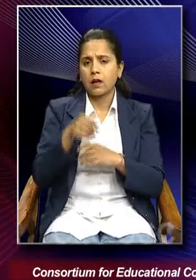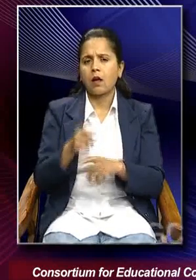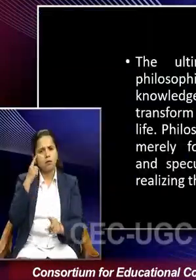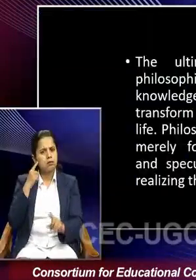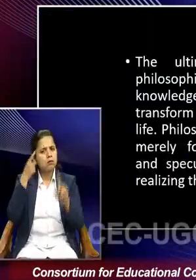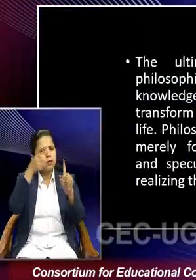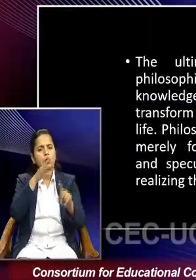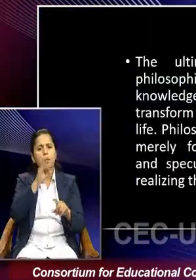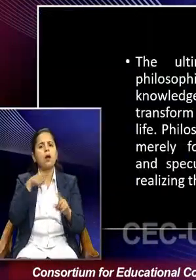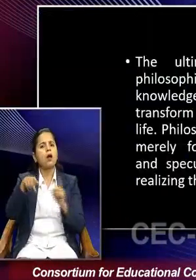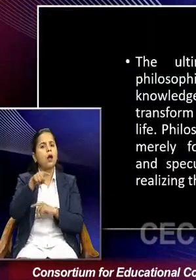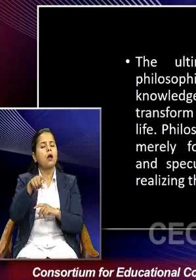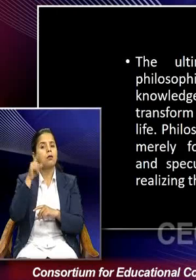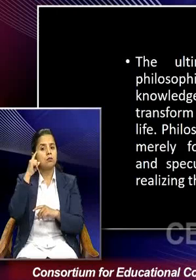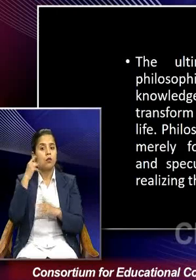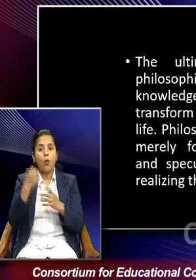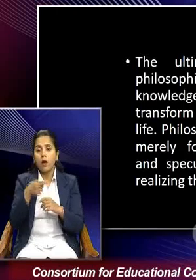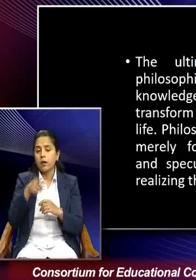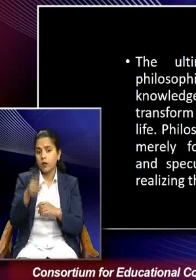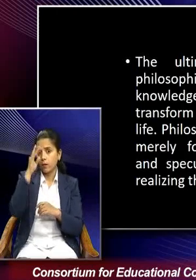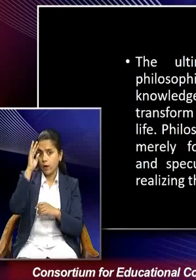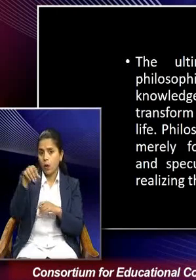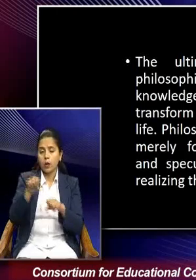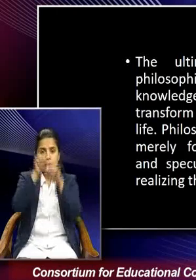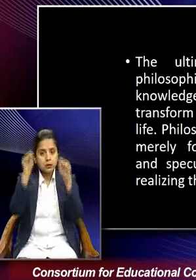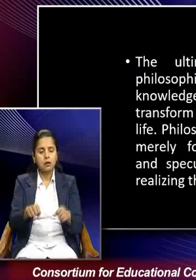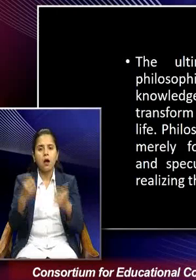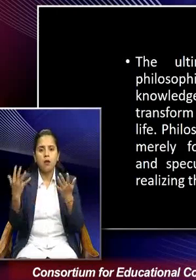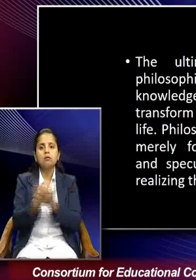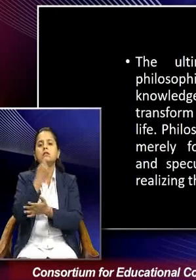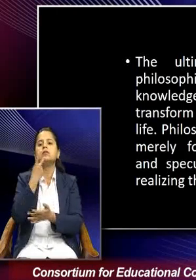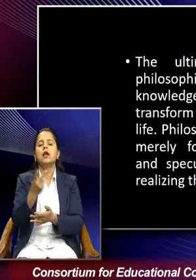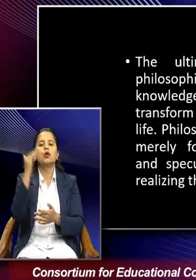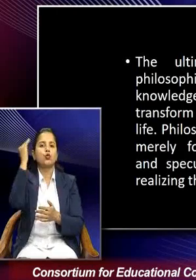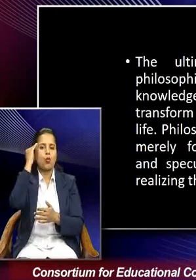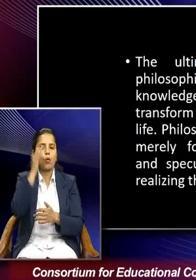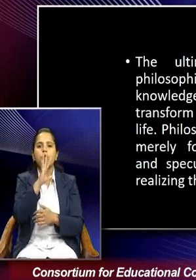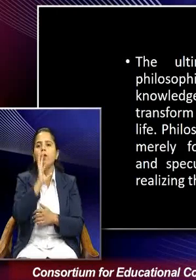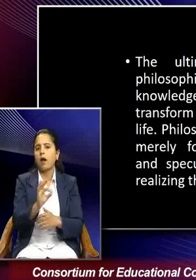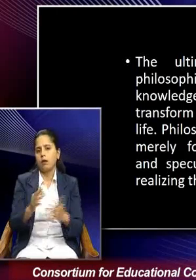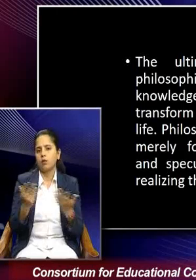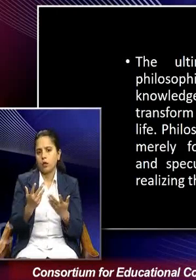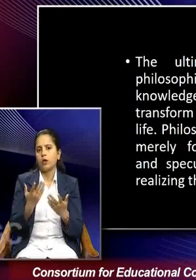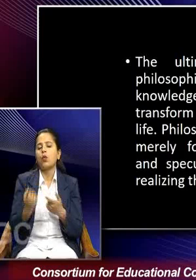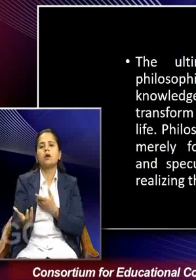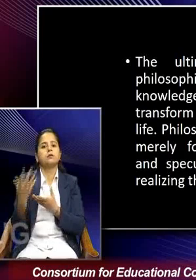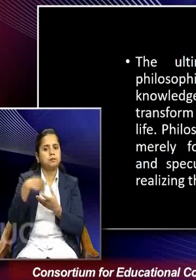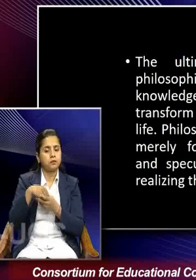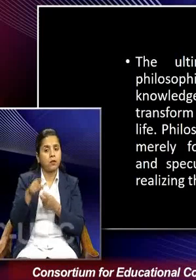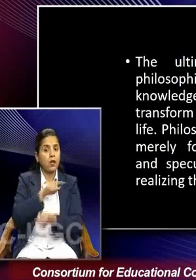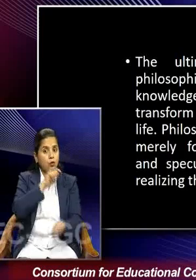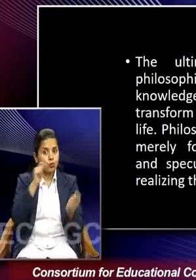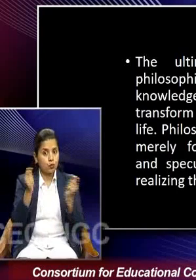of these philosophical systems is to attain knowledge of the reality and transform